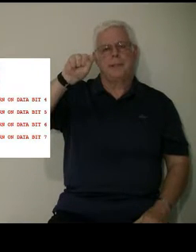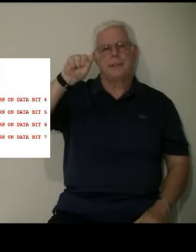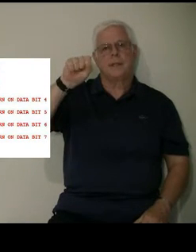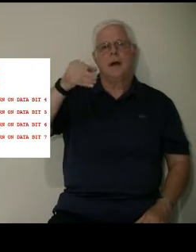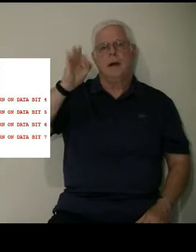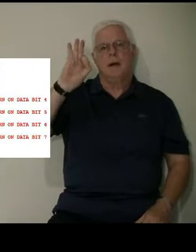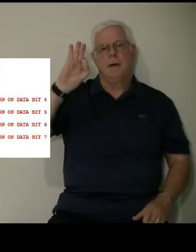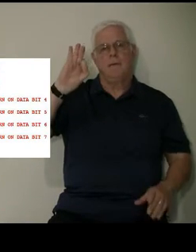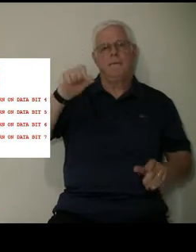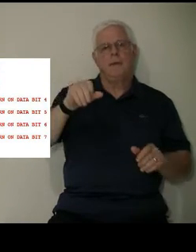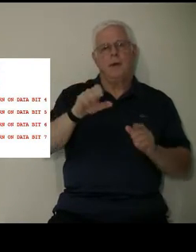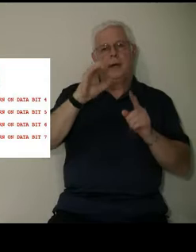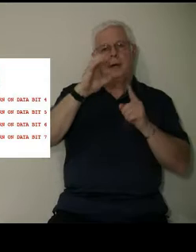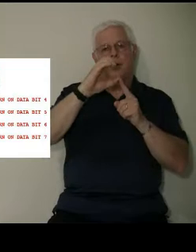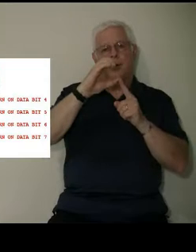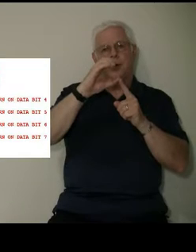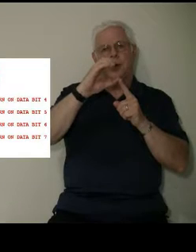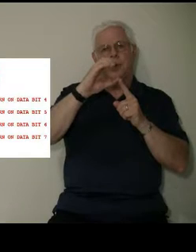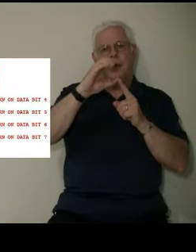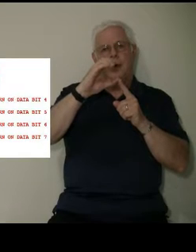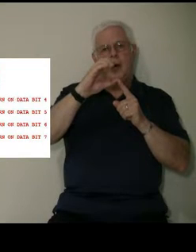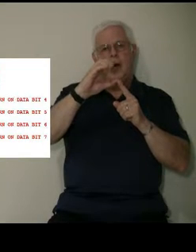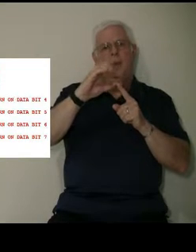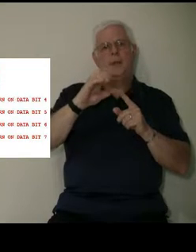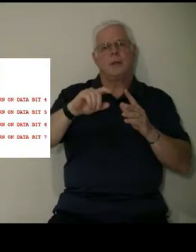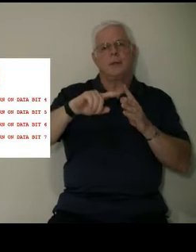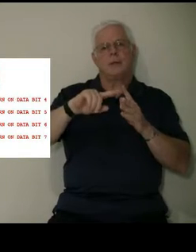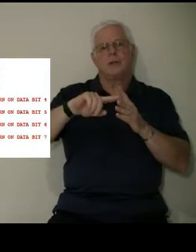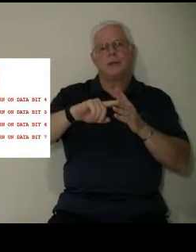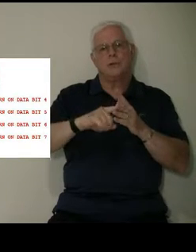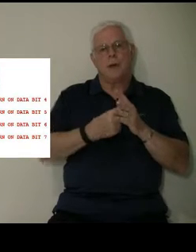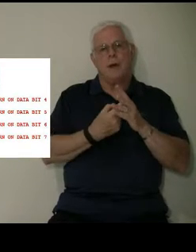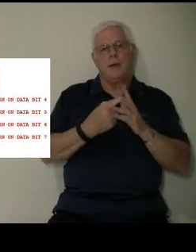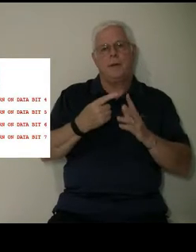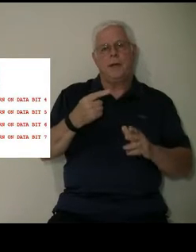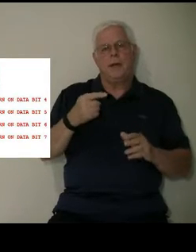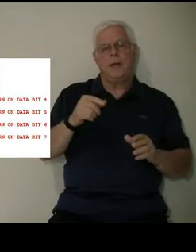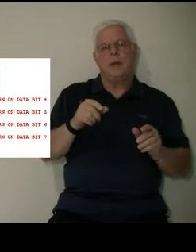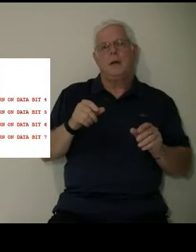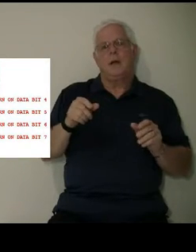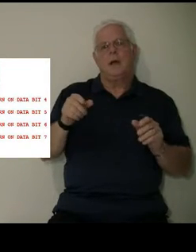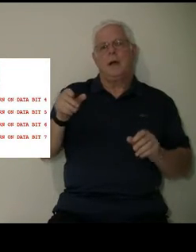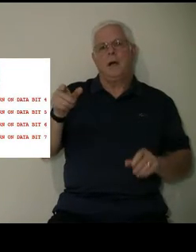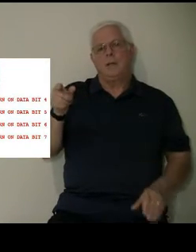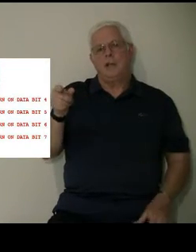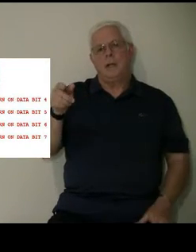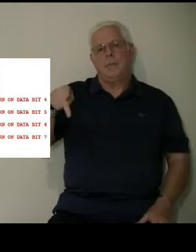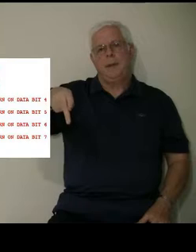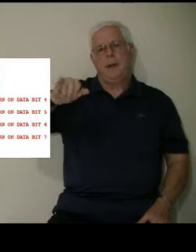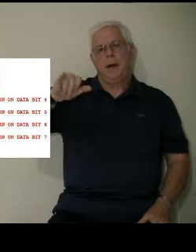bits of the character and then turns on the